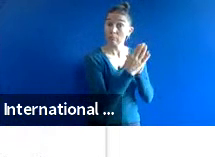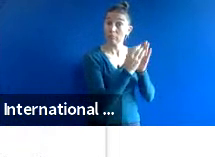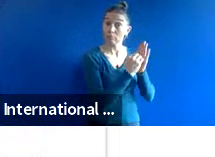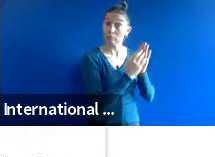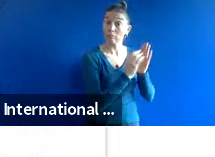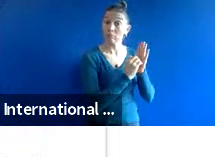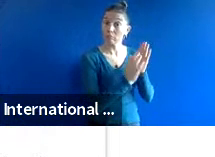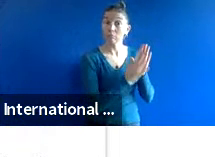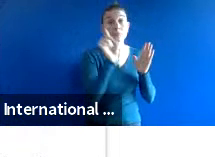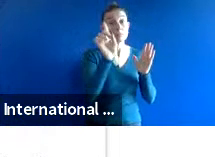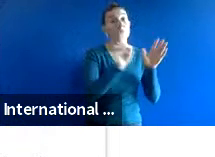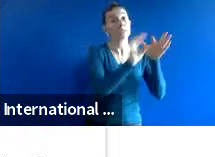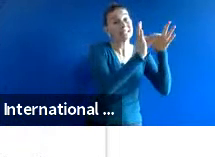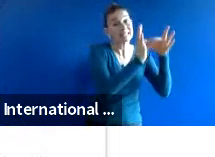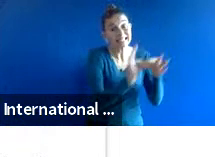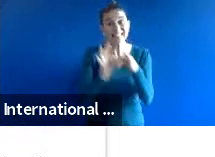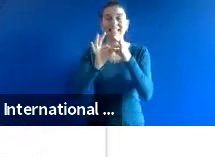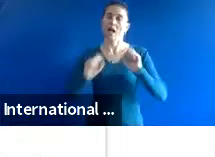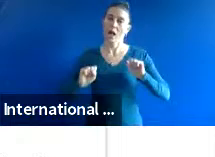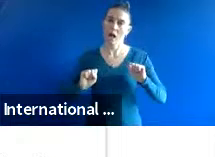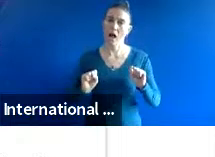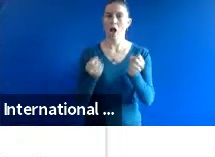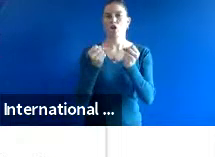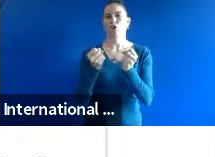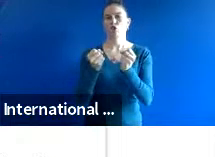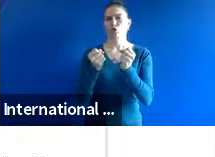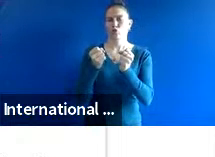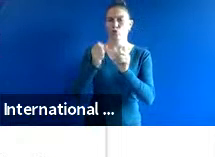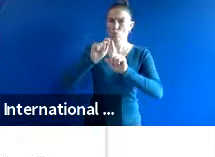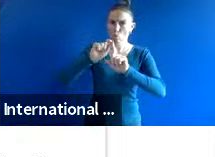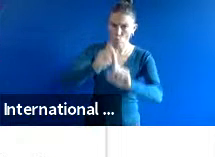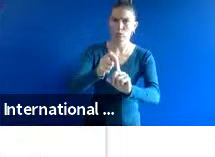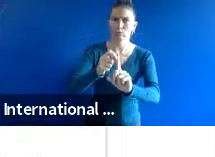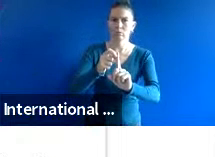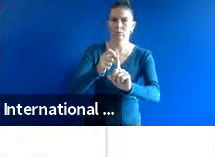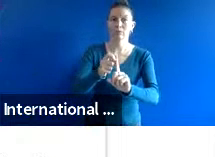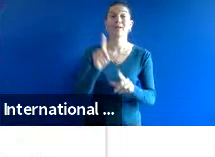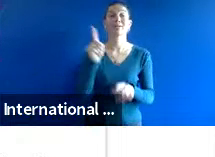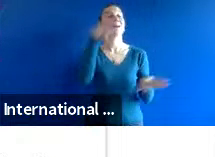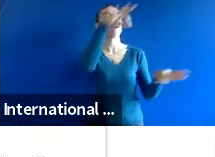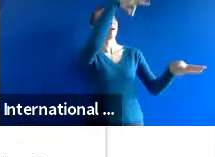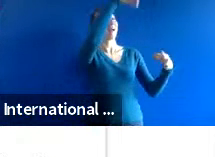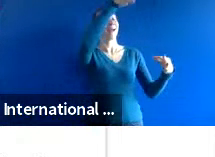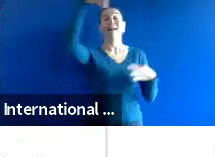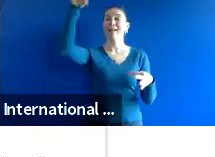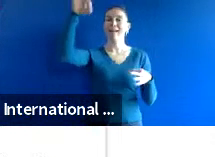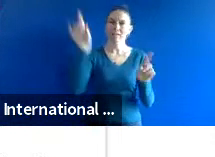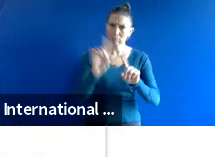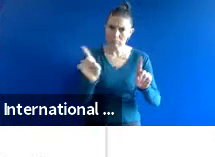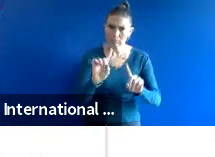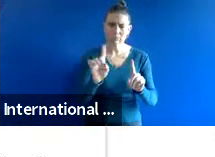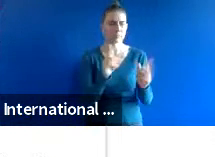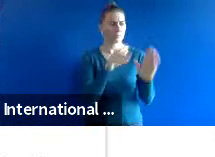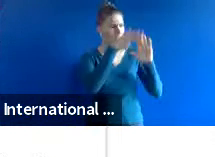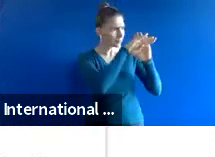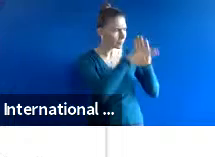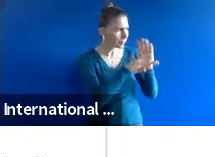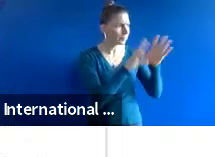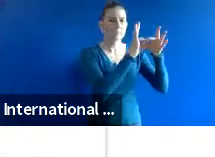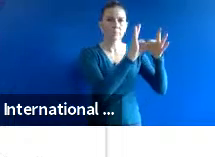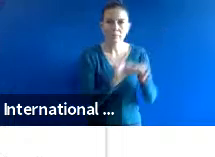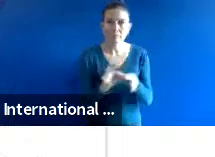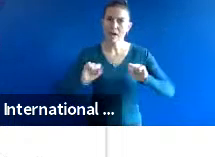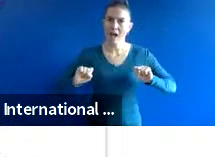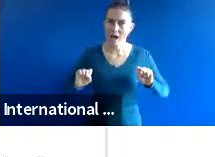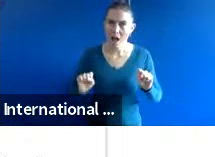to some action points. If you don't really reach already that objective on action points that you could undertake